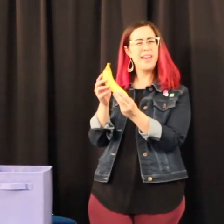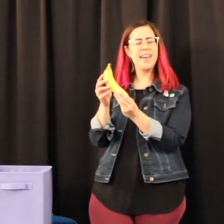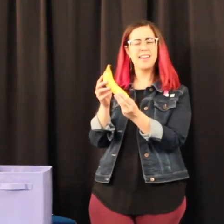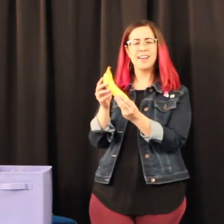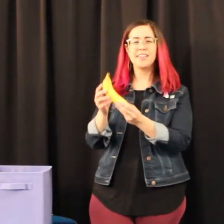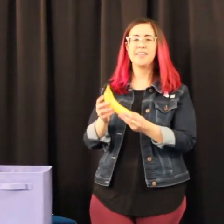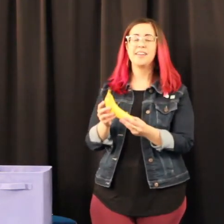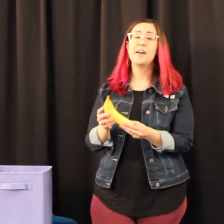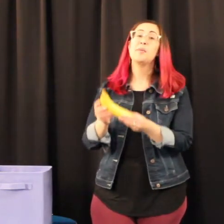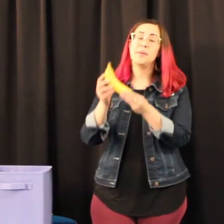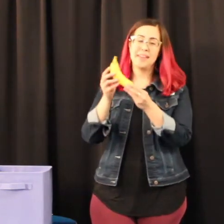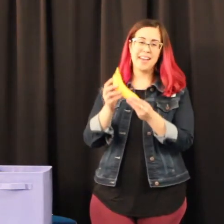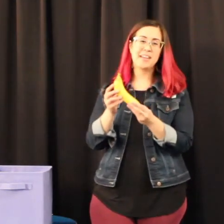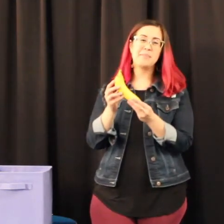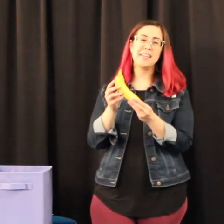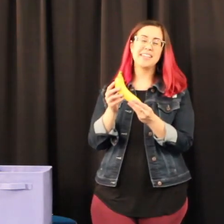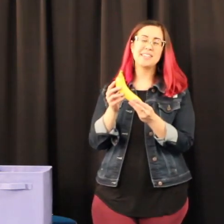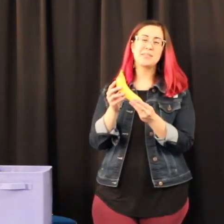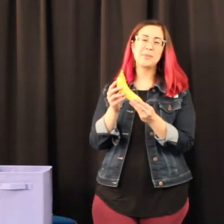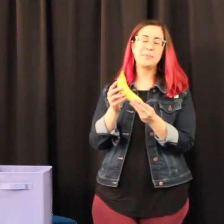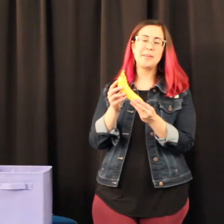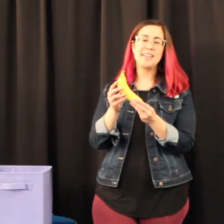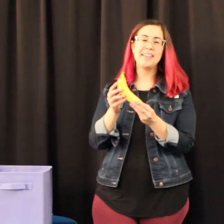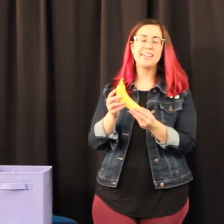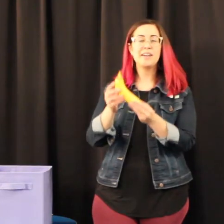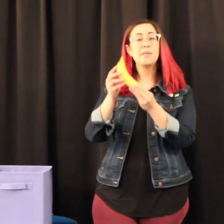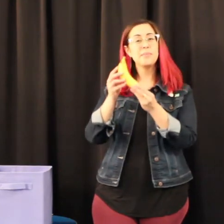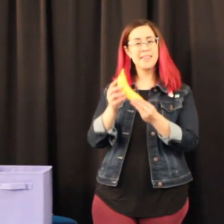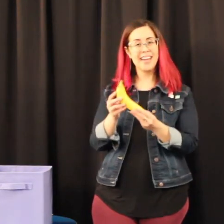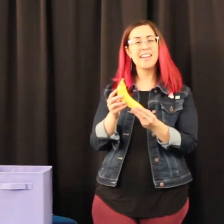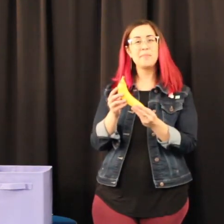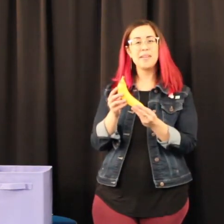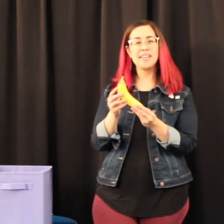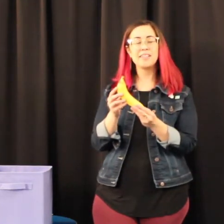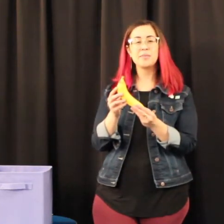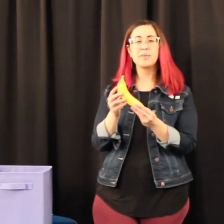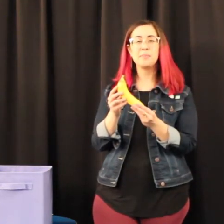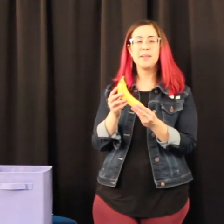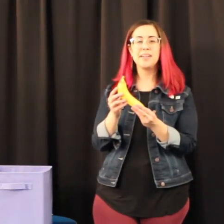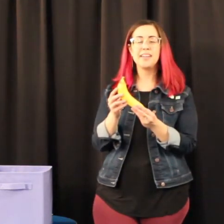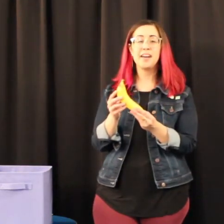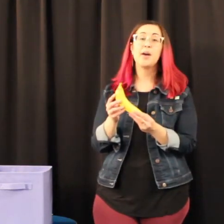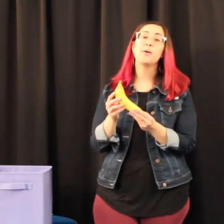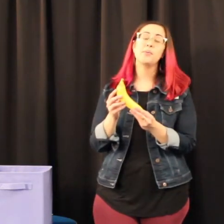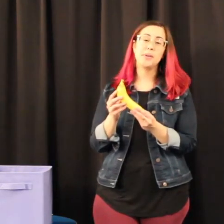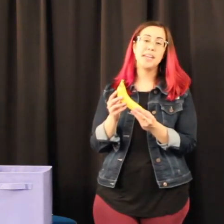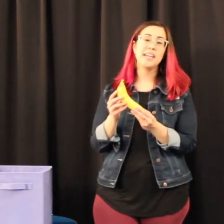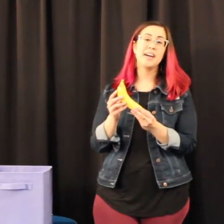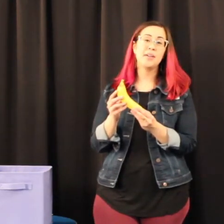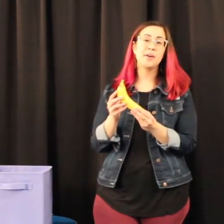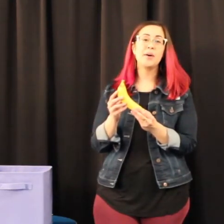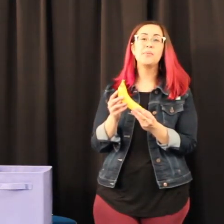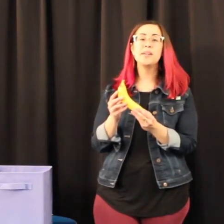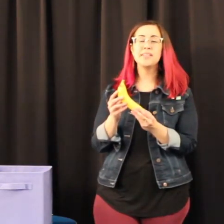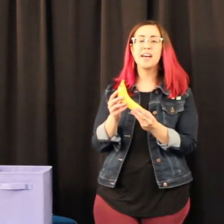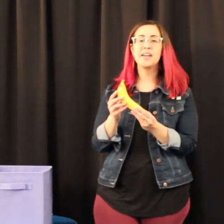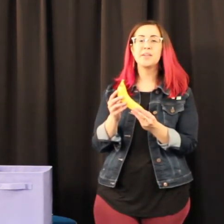Banana. Banana begins with B. Banana begins with B. We all know, we'll tell you